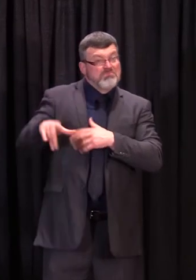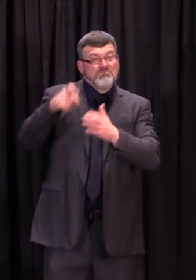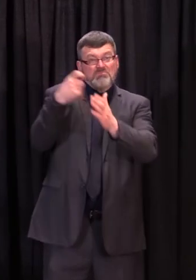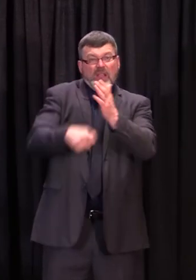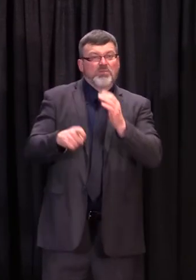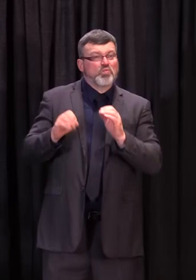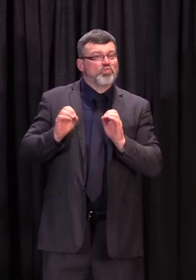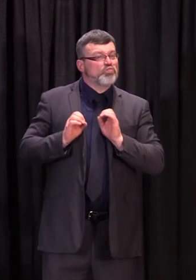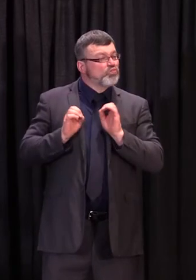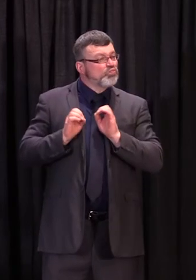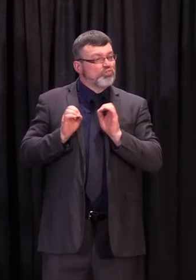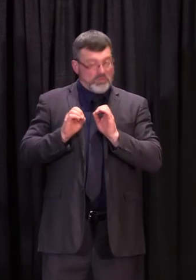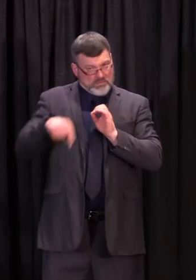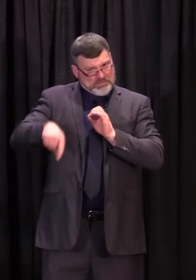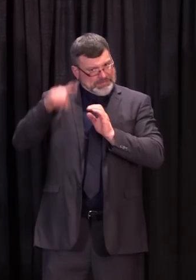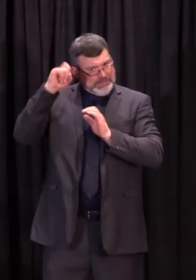tax.